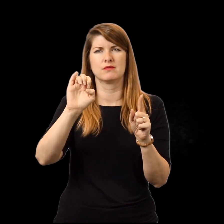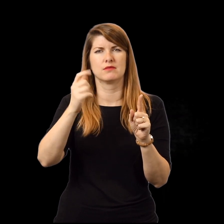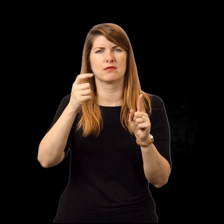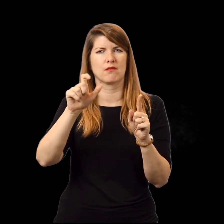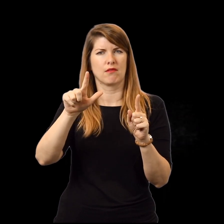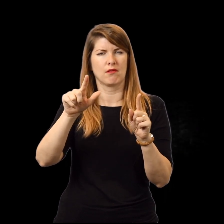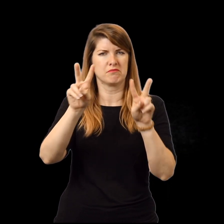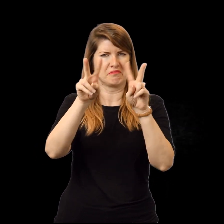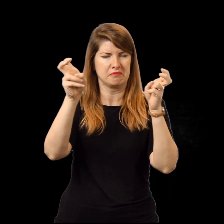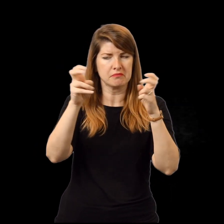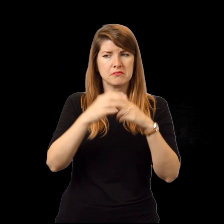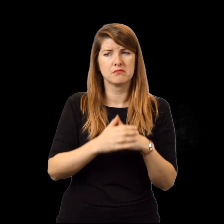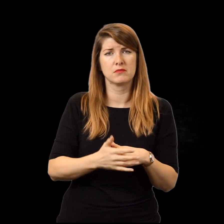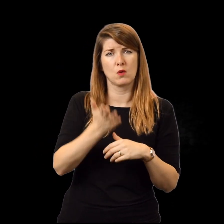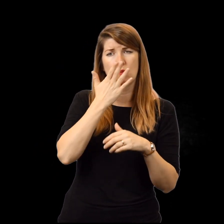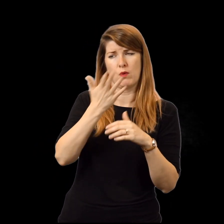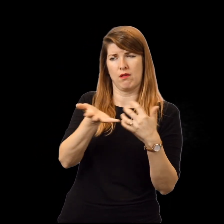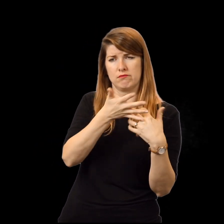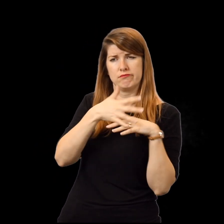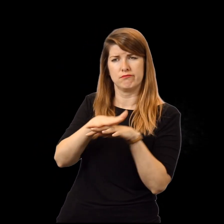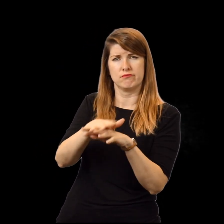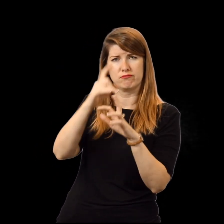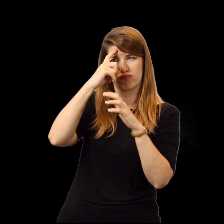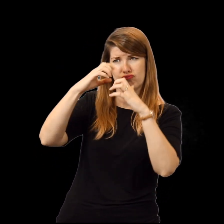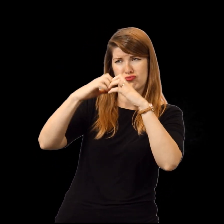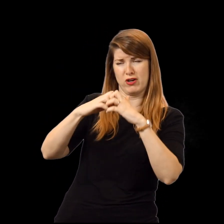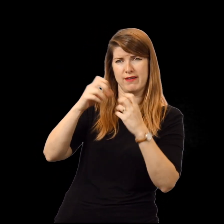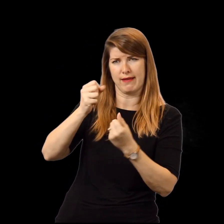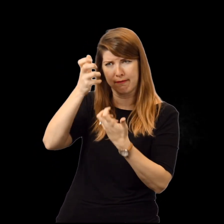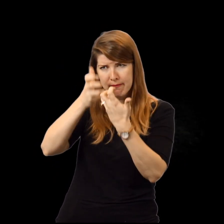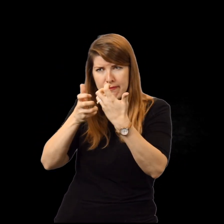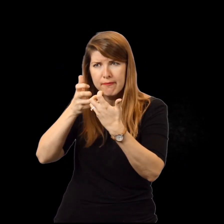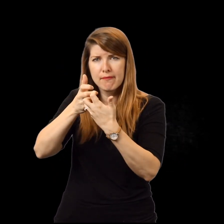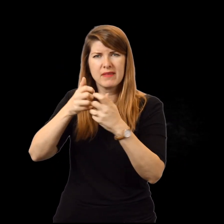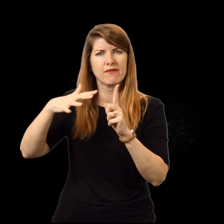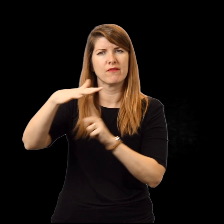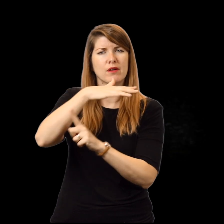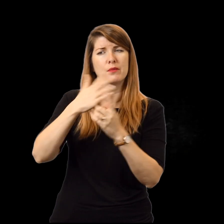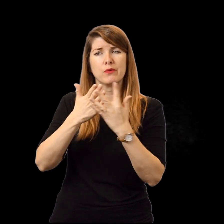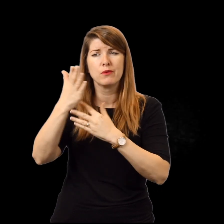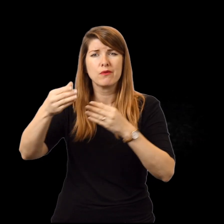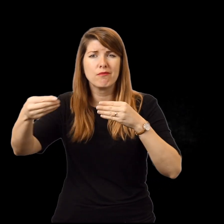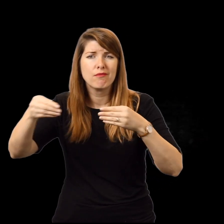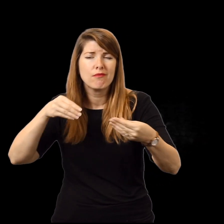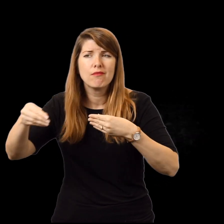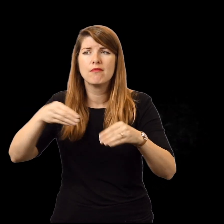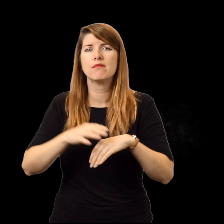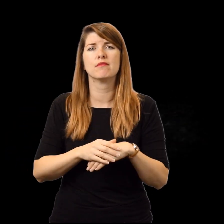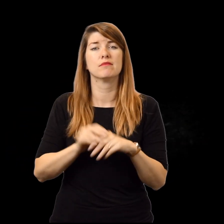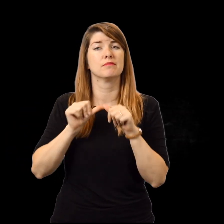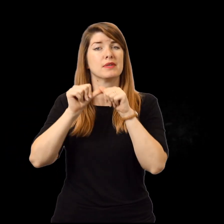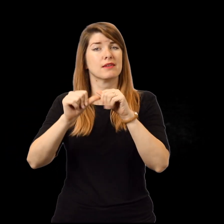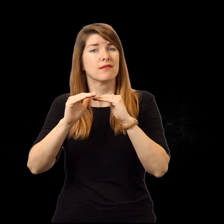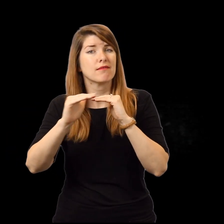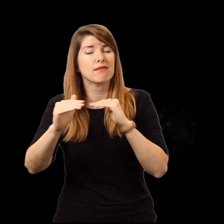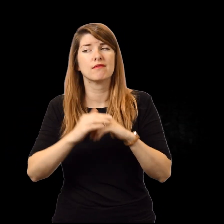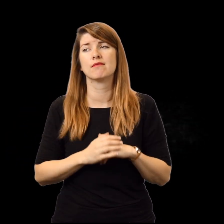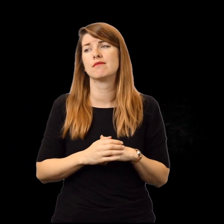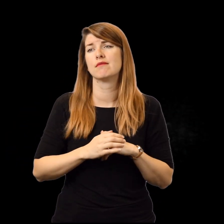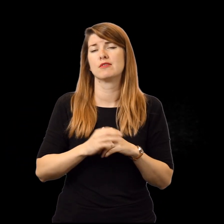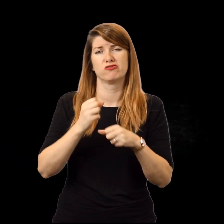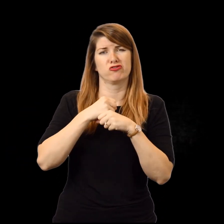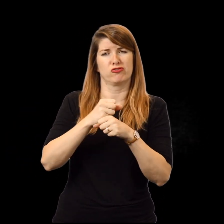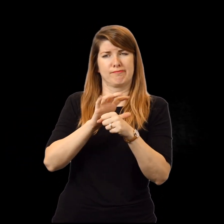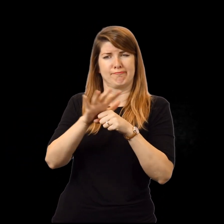is a well-integrated brain that is able to adapt to its environment flexibly, maintain stability,